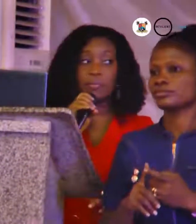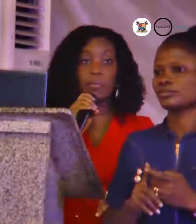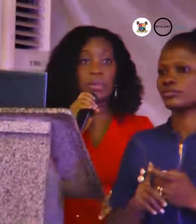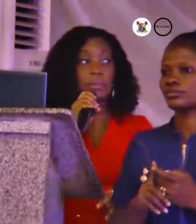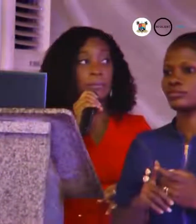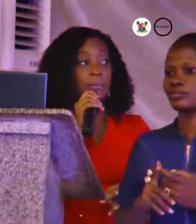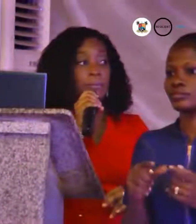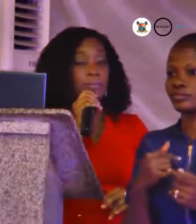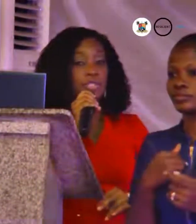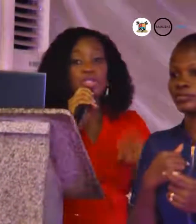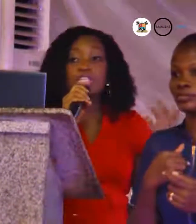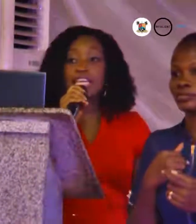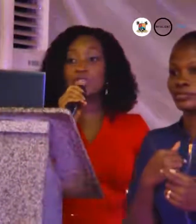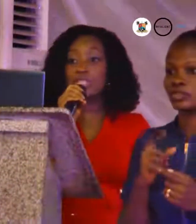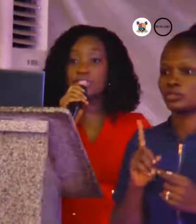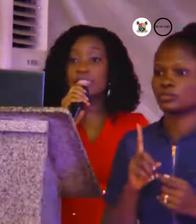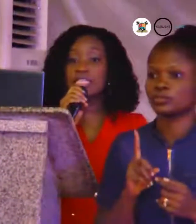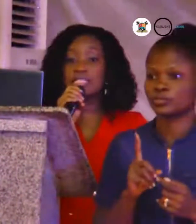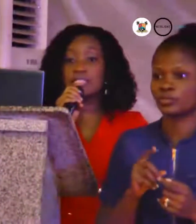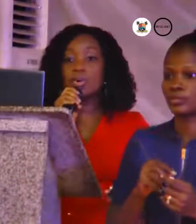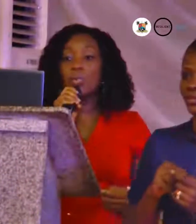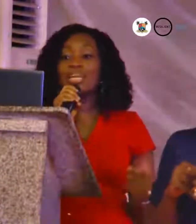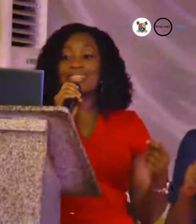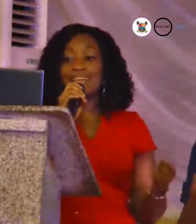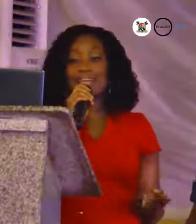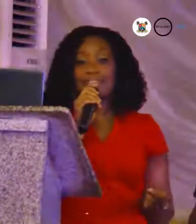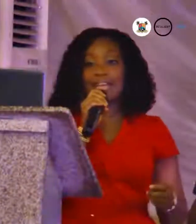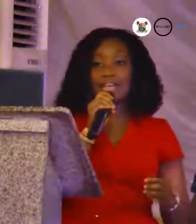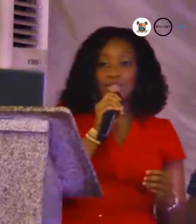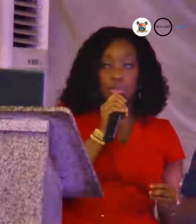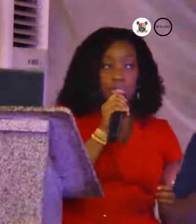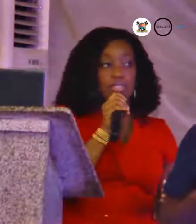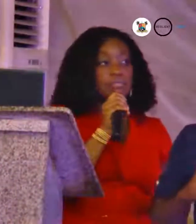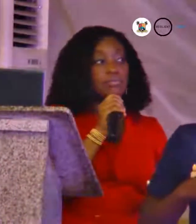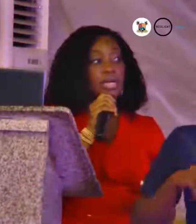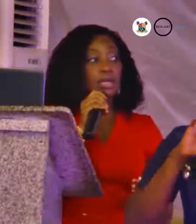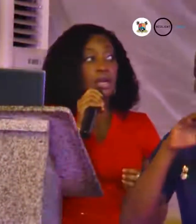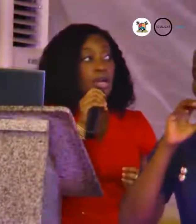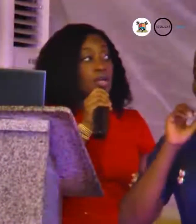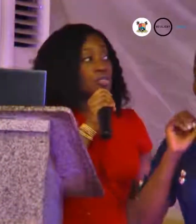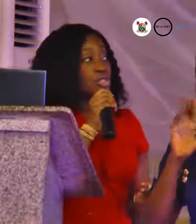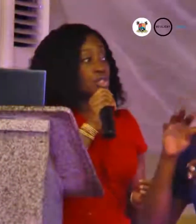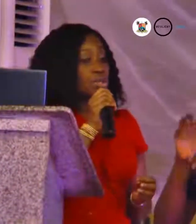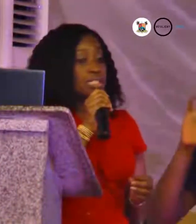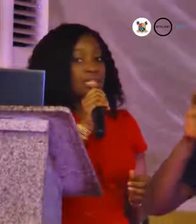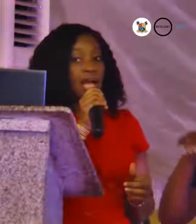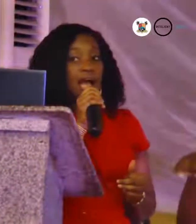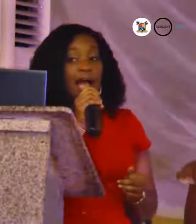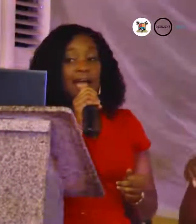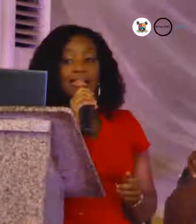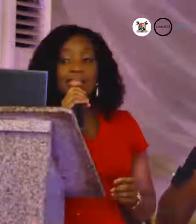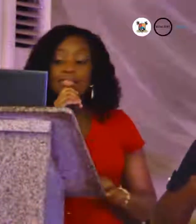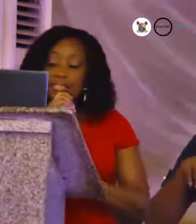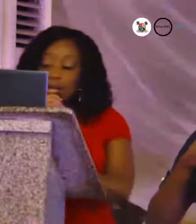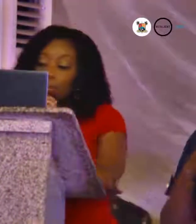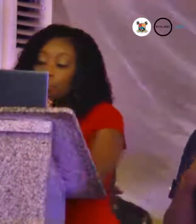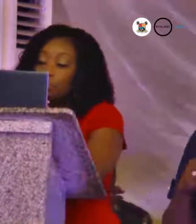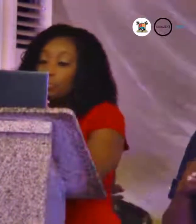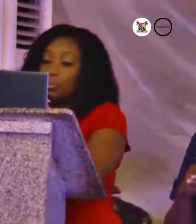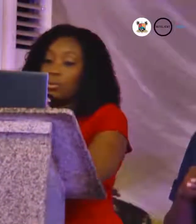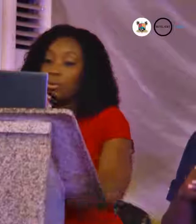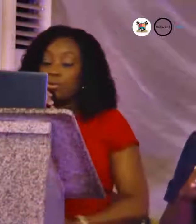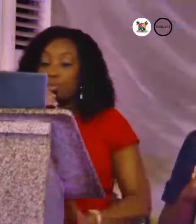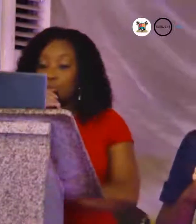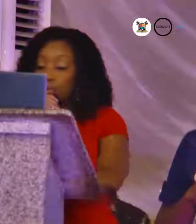experience. So the next question is, what exactly are shocks? So shocks are things that